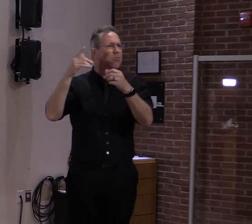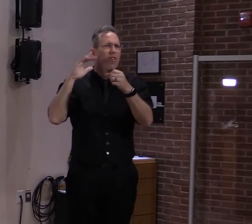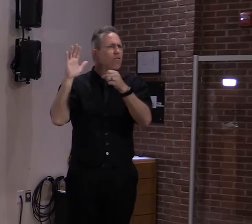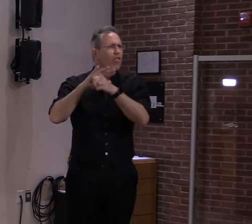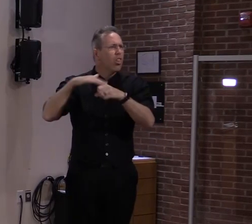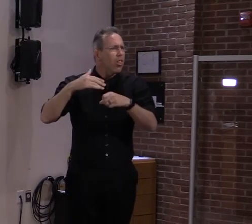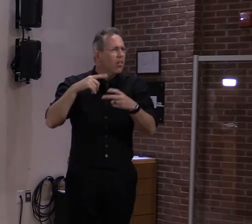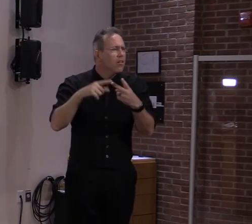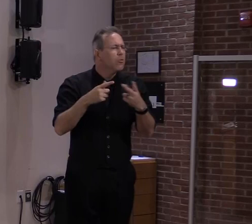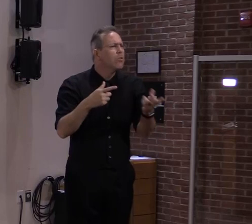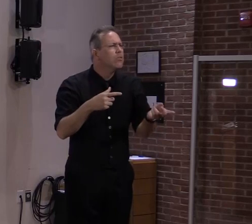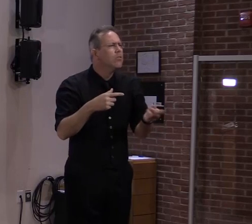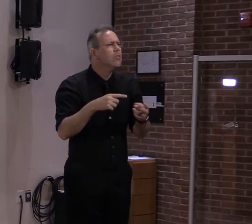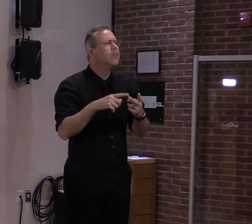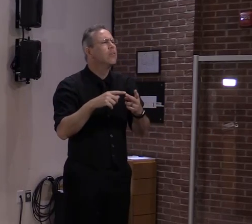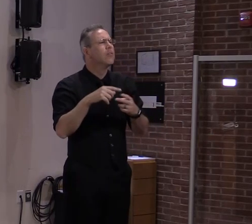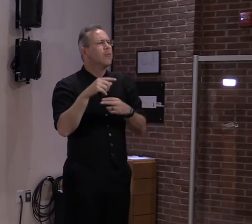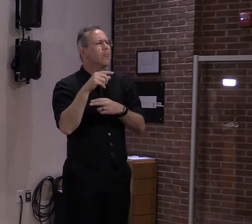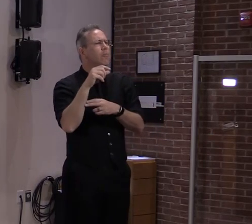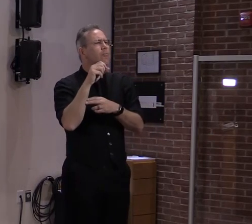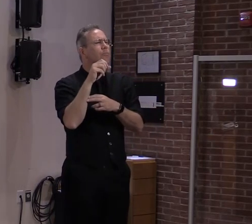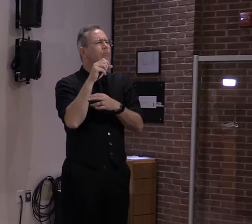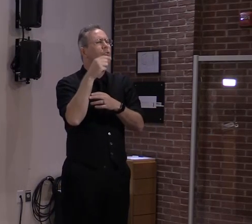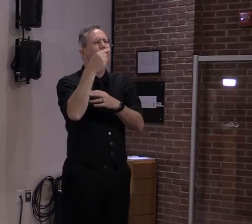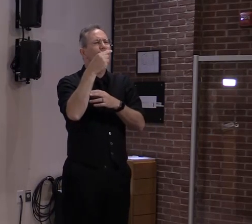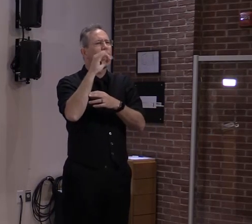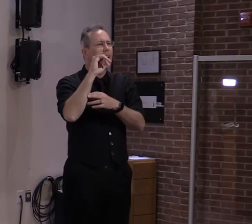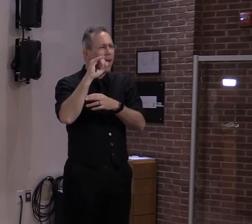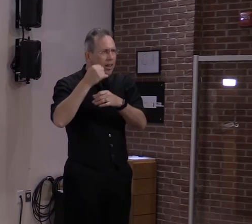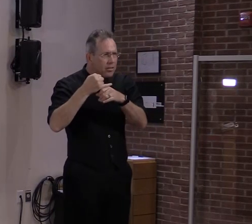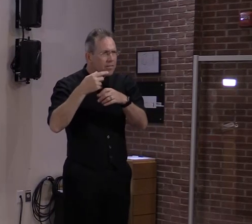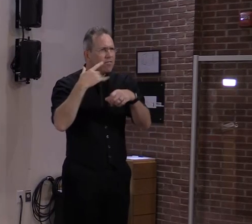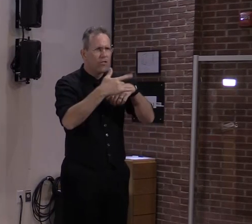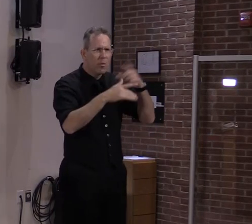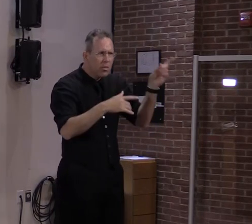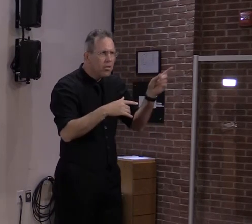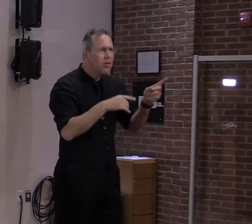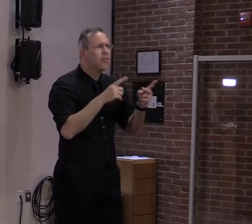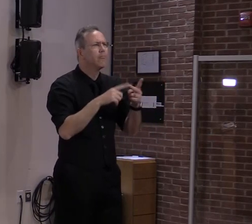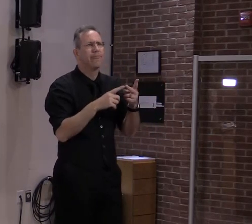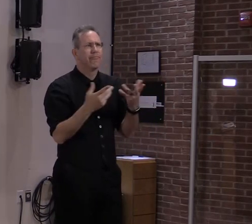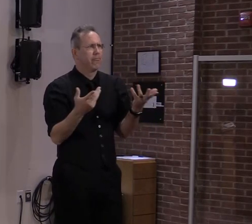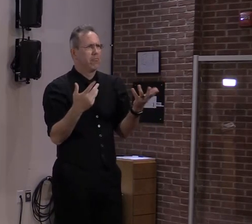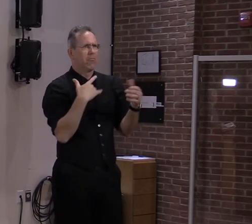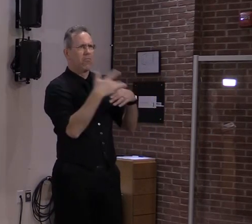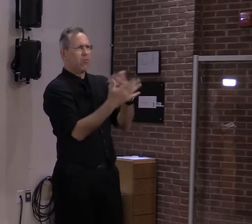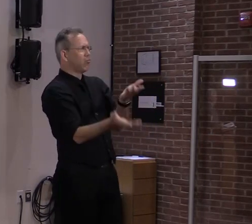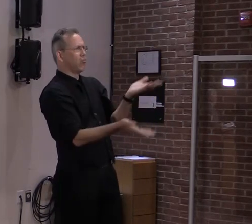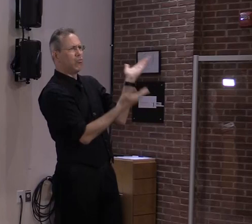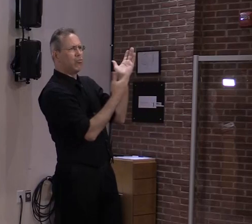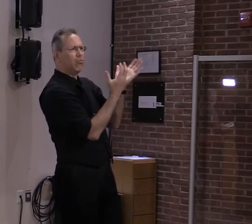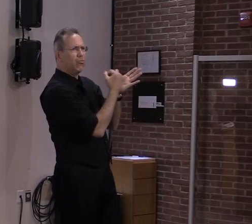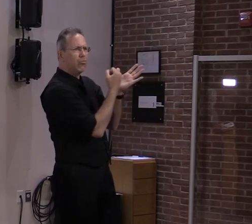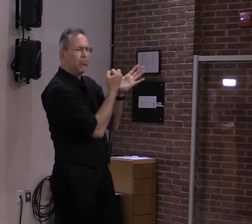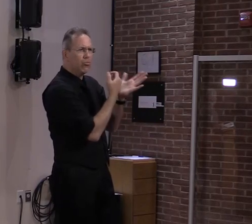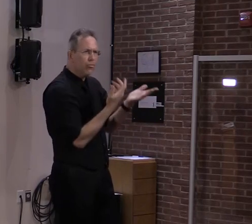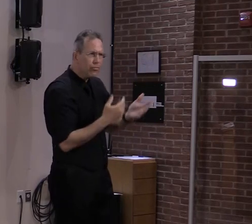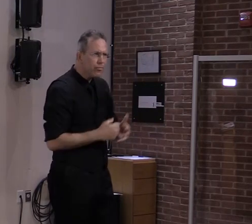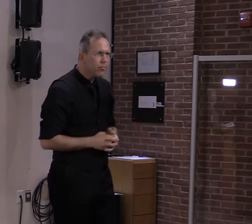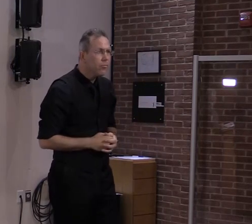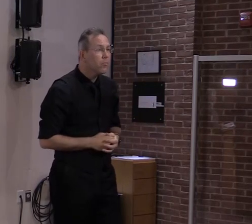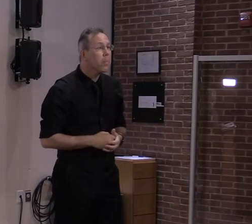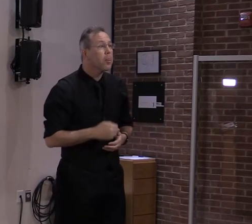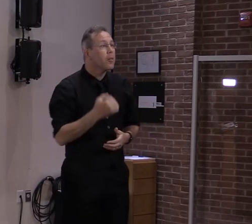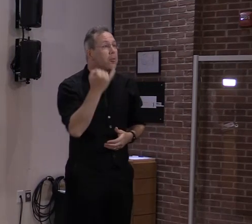to 12. We've been pretty successful in when we're starting to see slots to